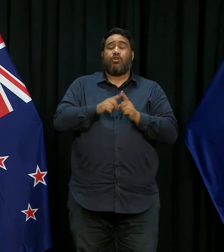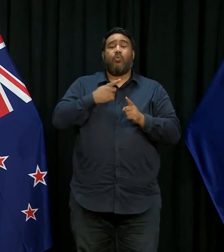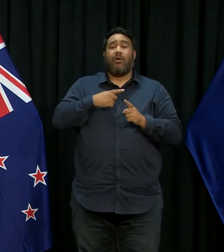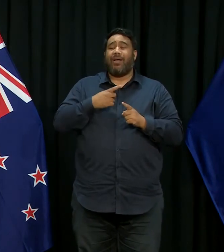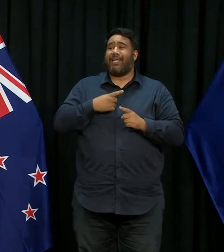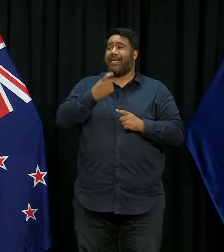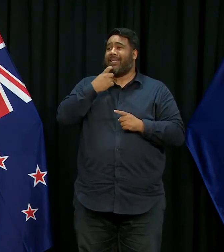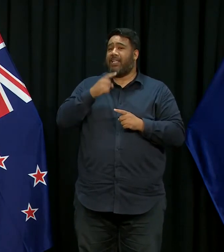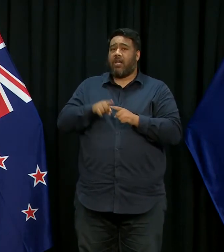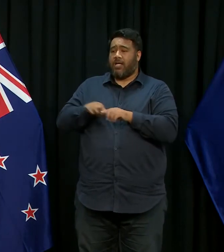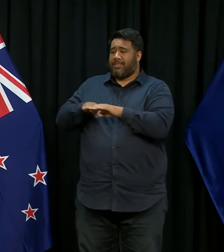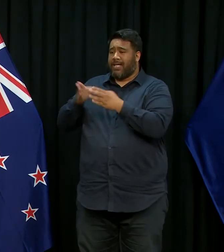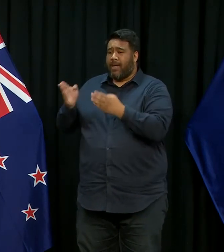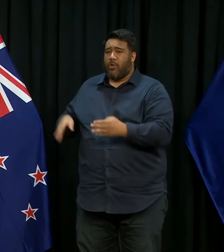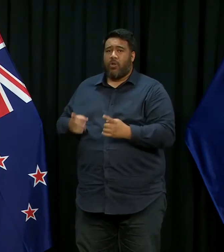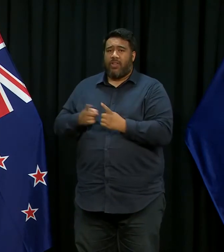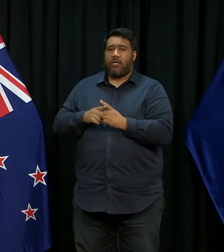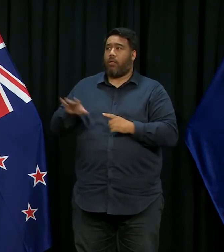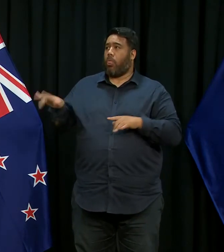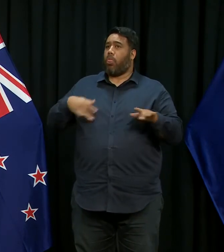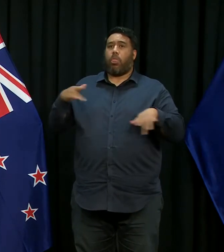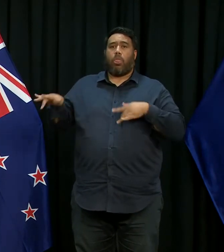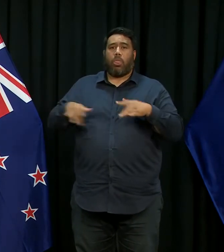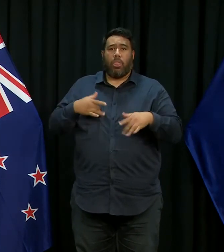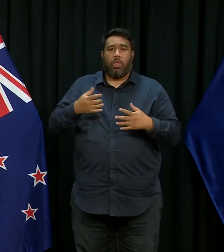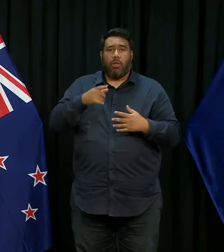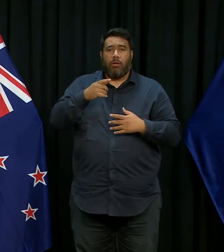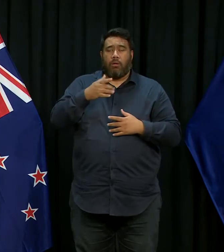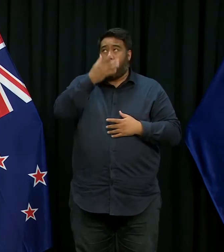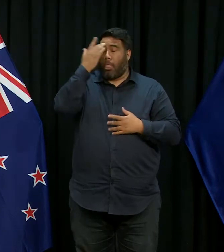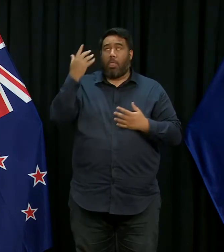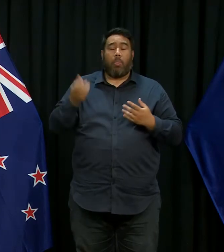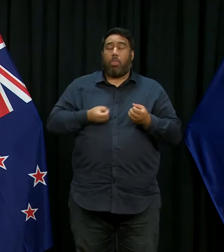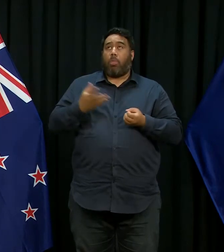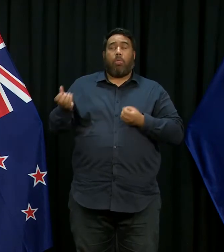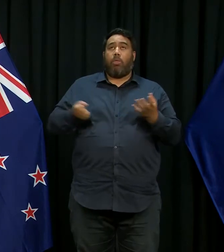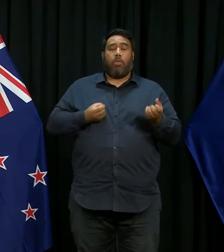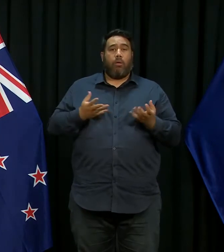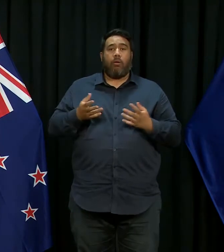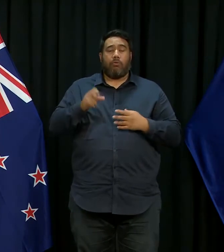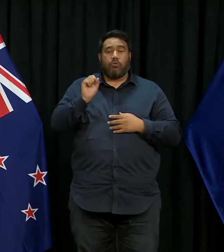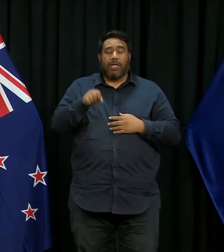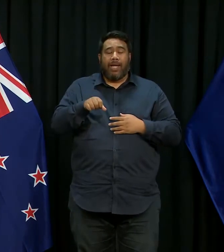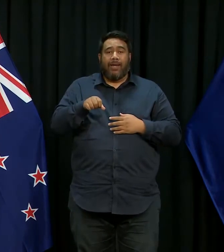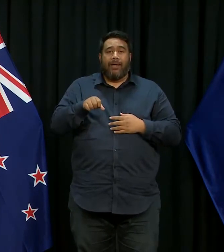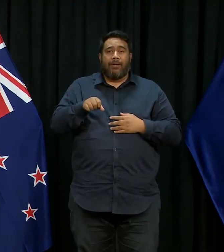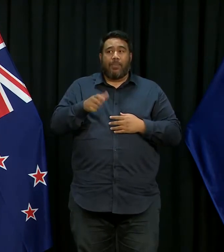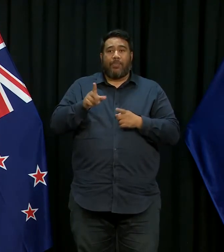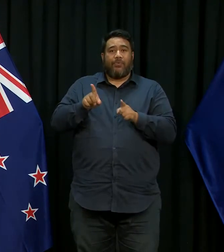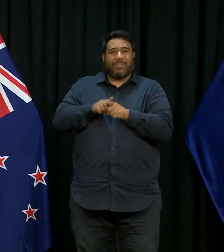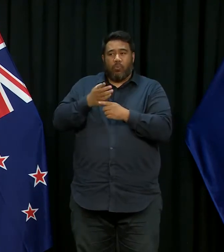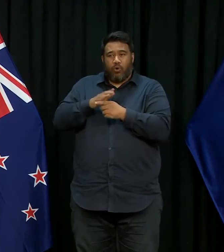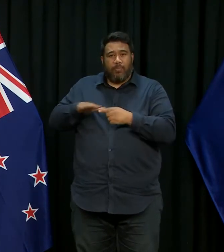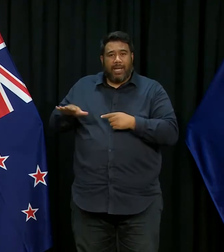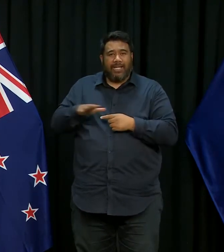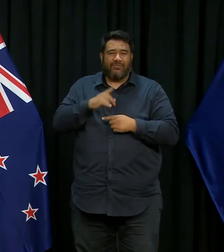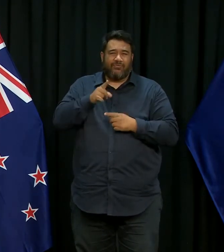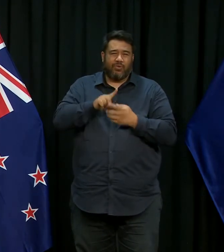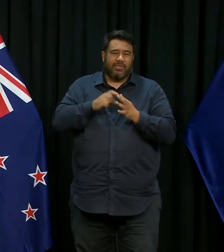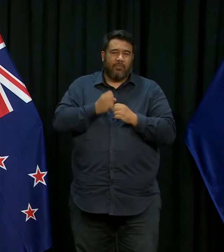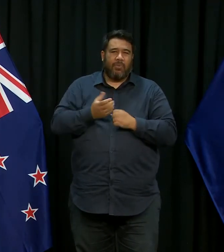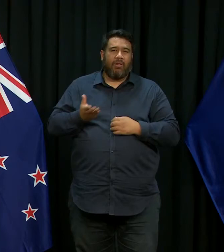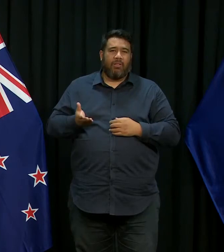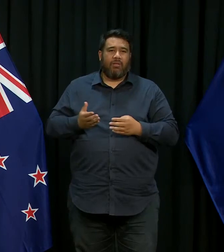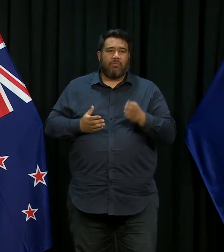looking at orders that would cover, for instance, laundry, or those who might be in the same workplace as others who are part of an order. So compared to any